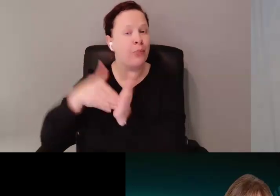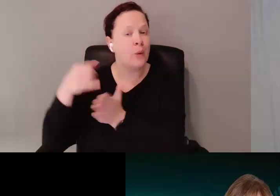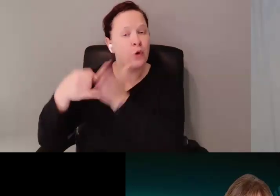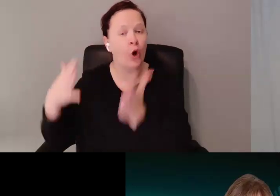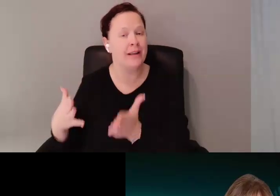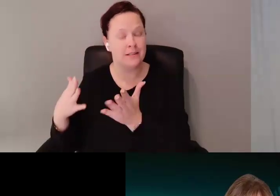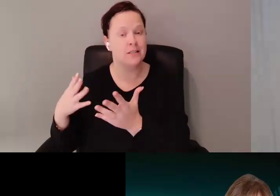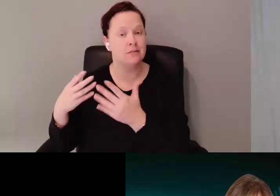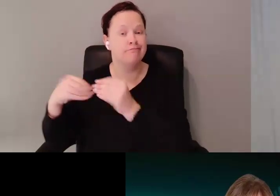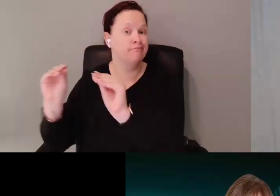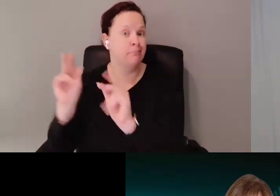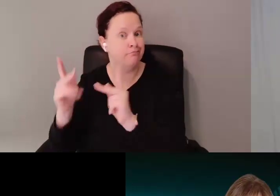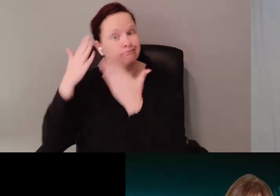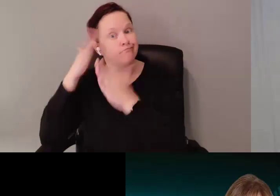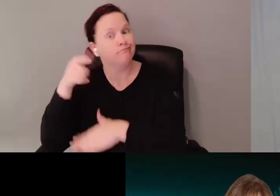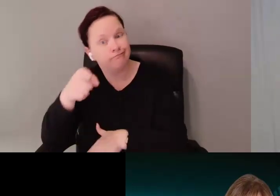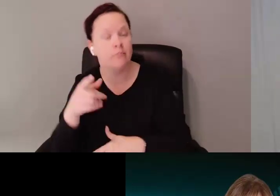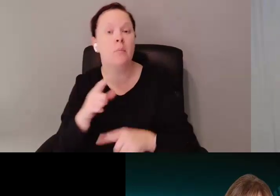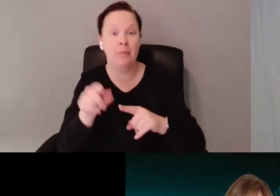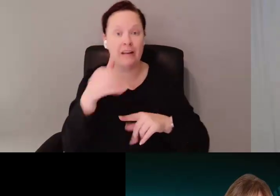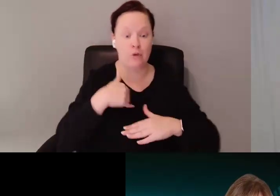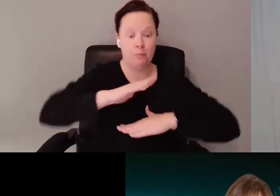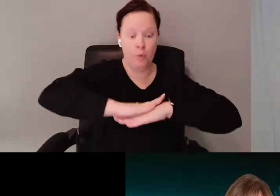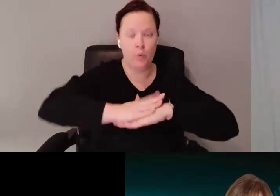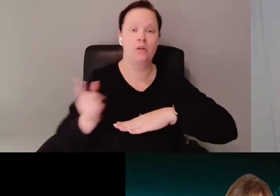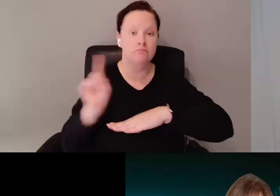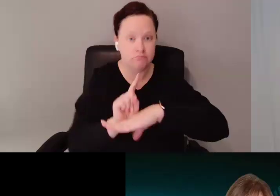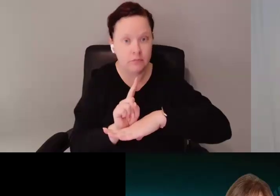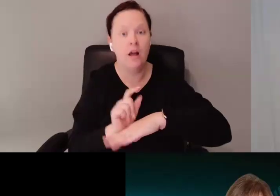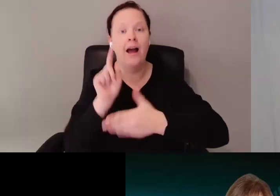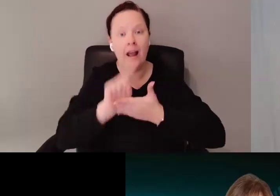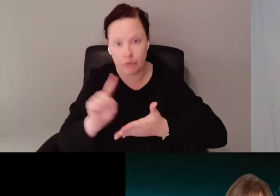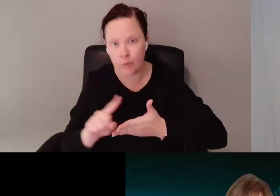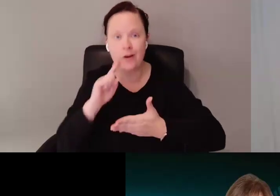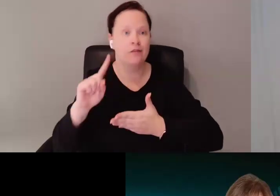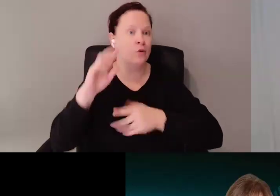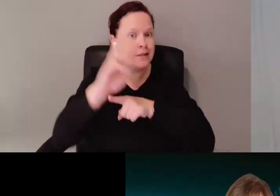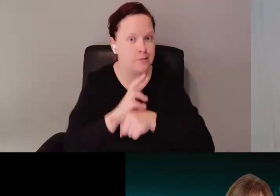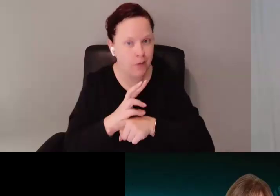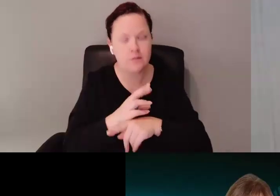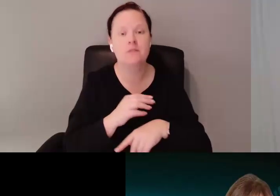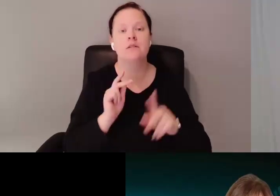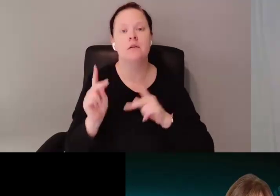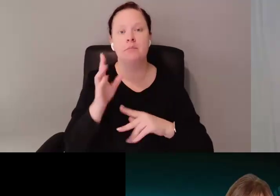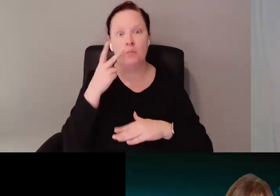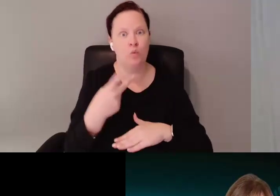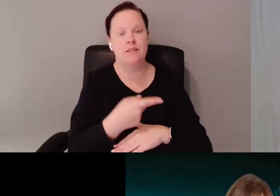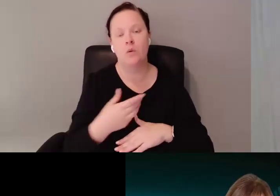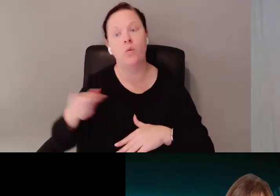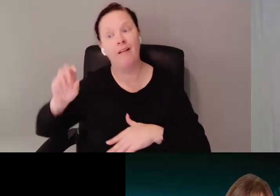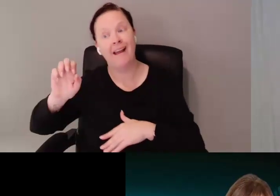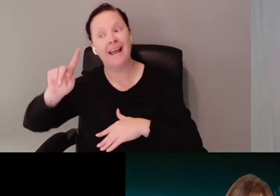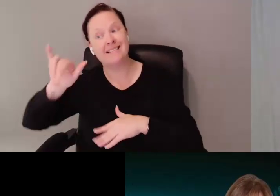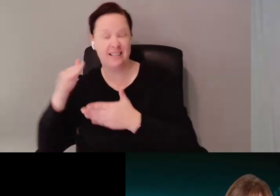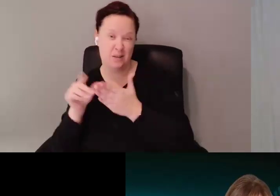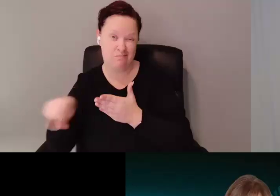artists who have their similar art on Etsy. Some of them, it might be just a hobby and they don't actually need to make a living from